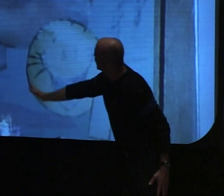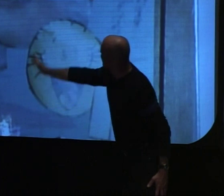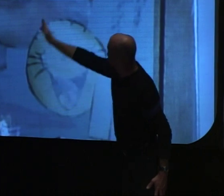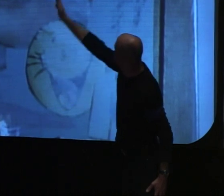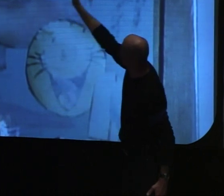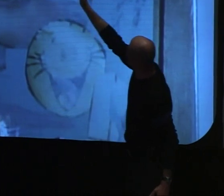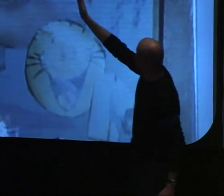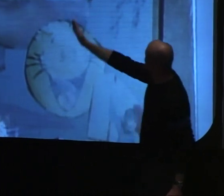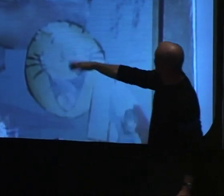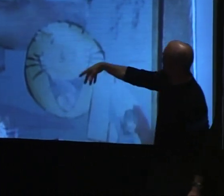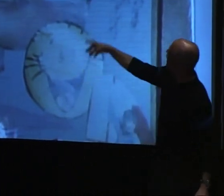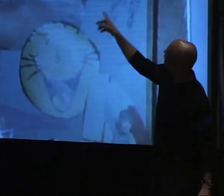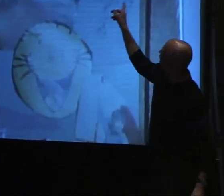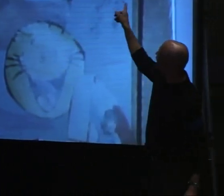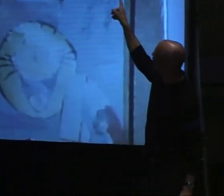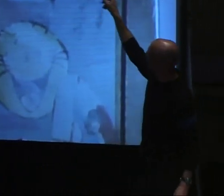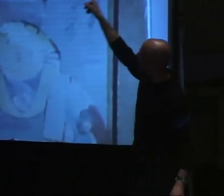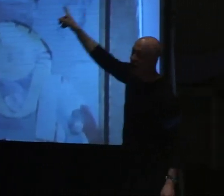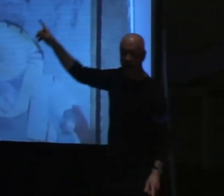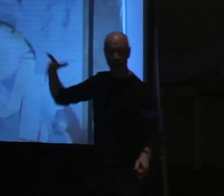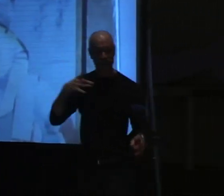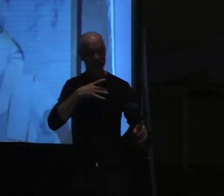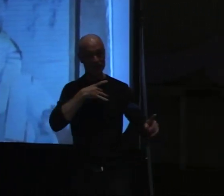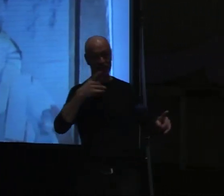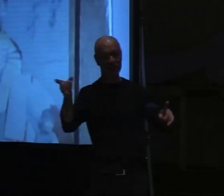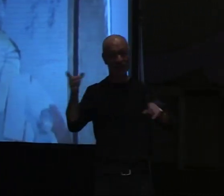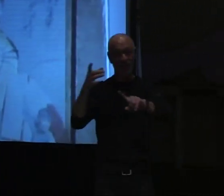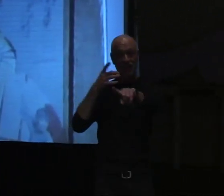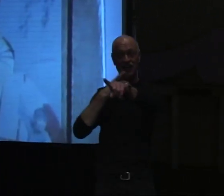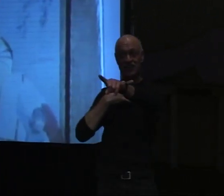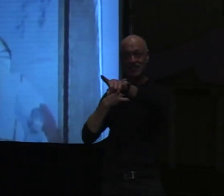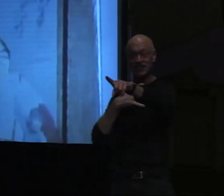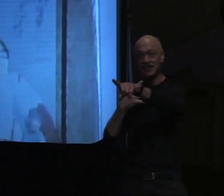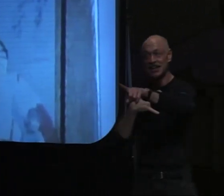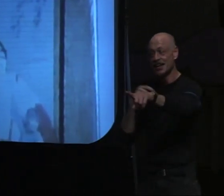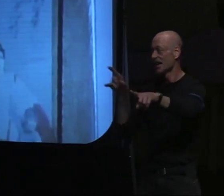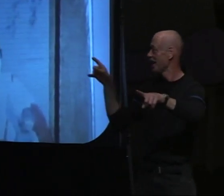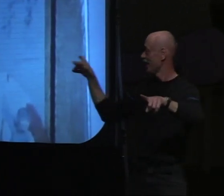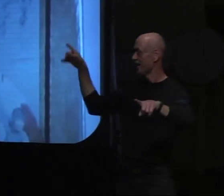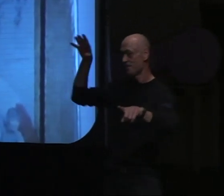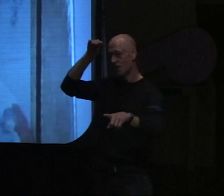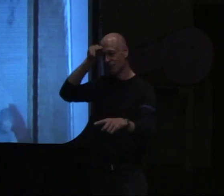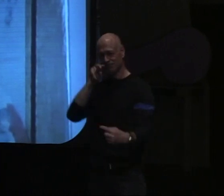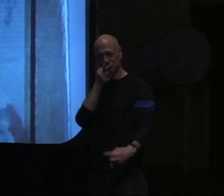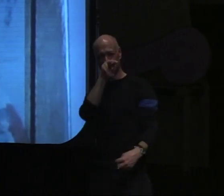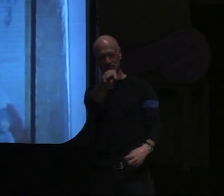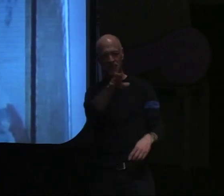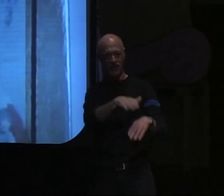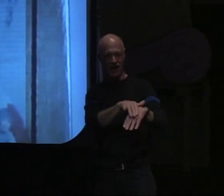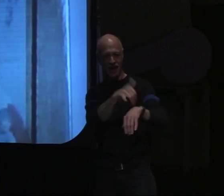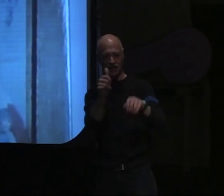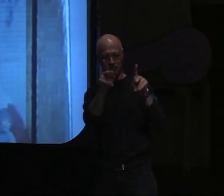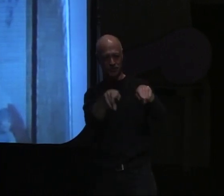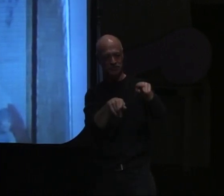Here we go. You can see how I've got the different layers put together, and it's very interesting.